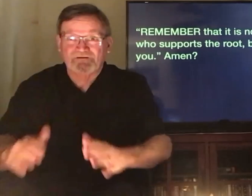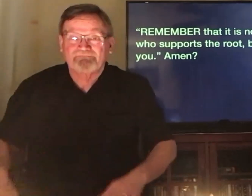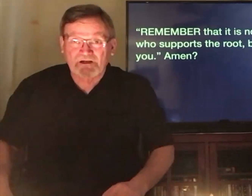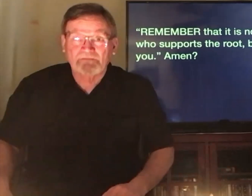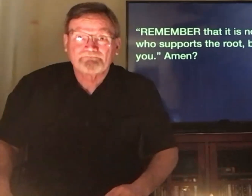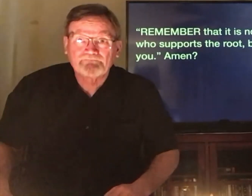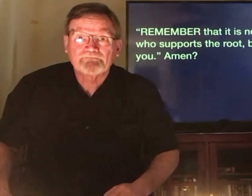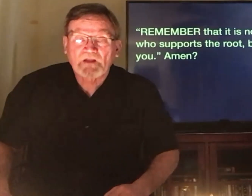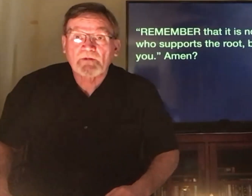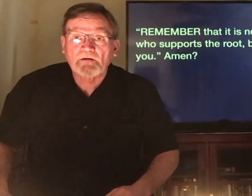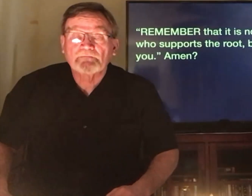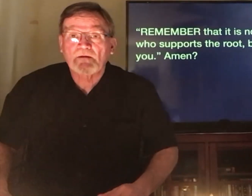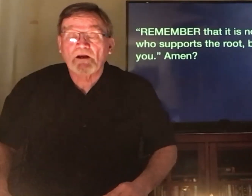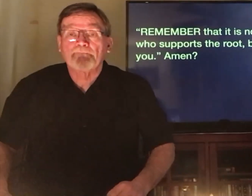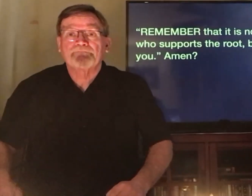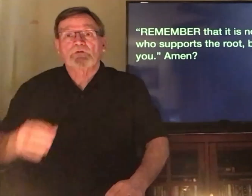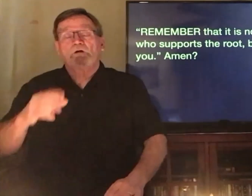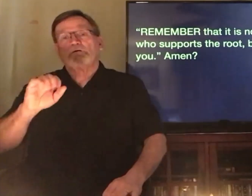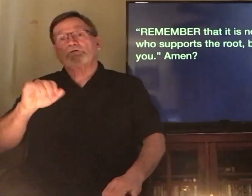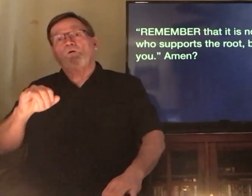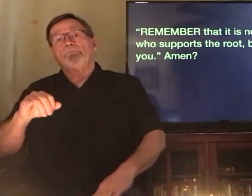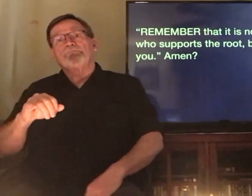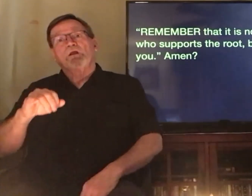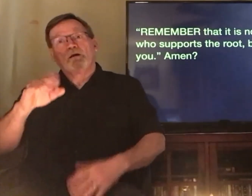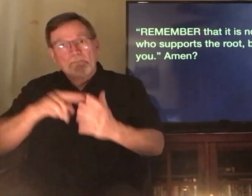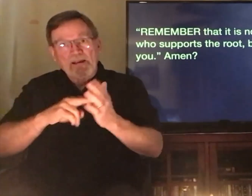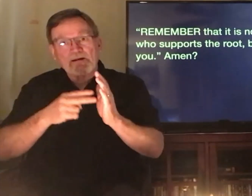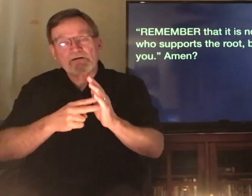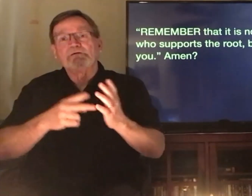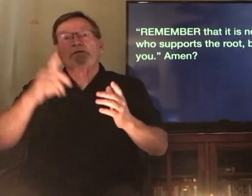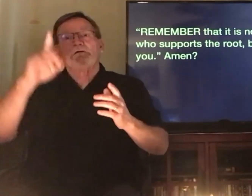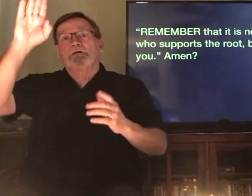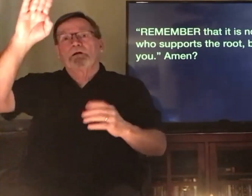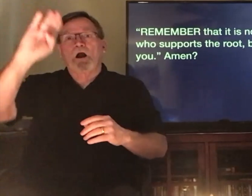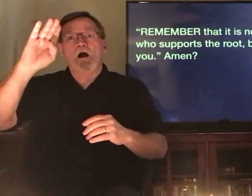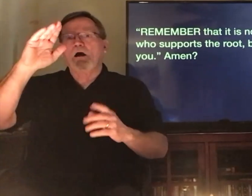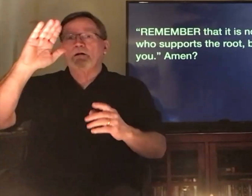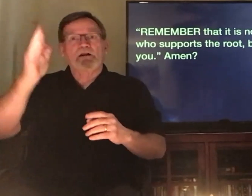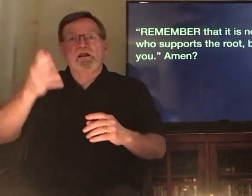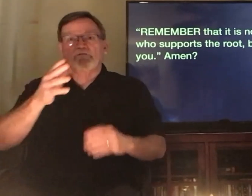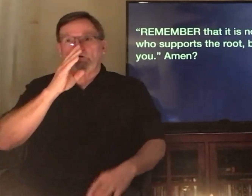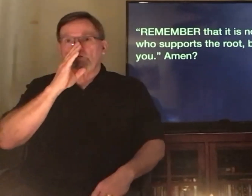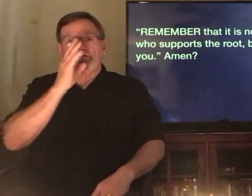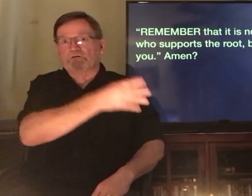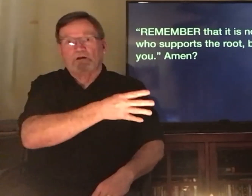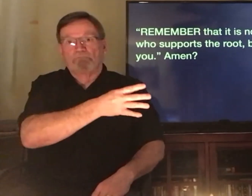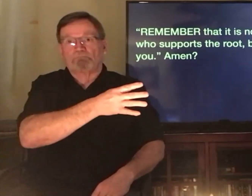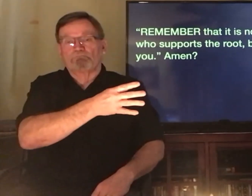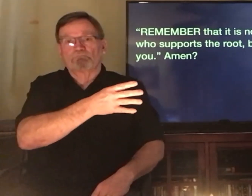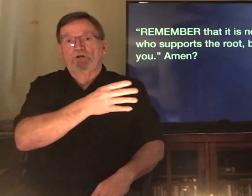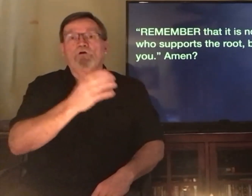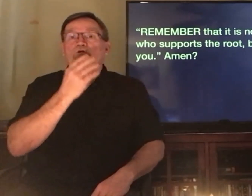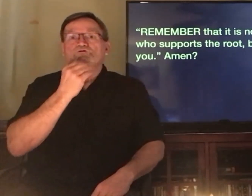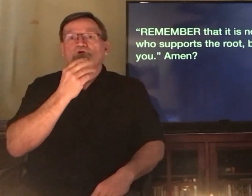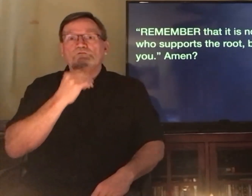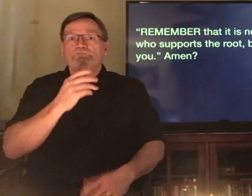arrogance that promotes wrong thinking. Again, like I said, away from the devil, deceive